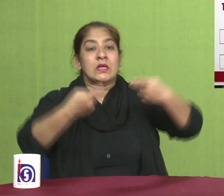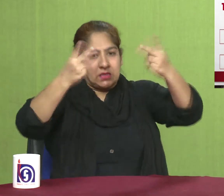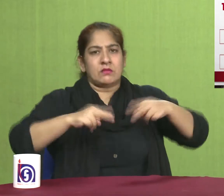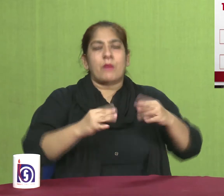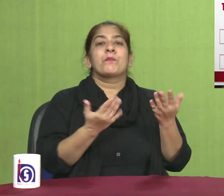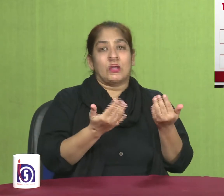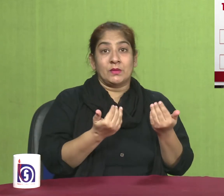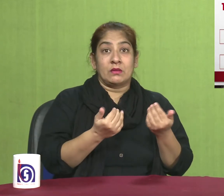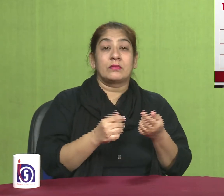non-convertible preference share.